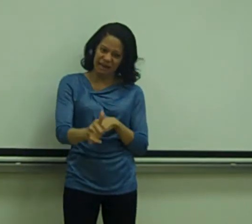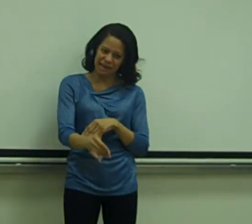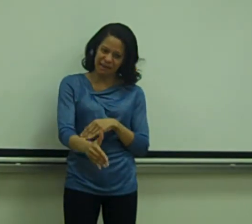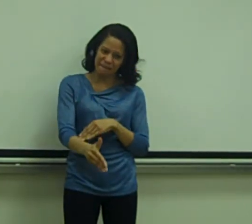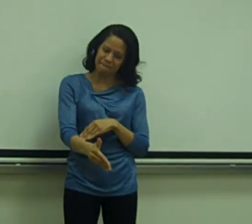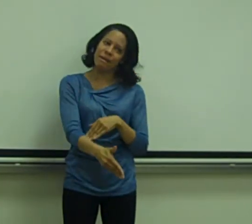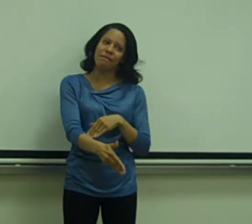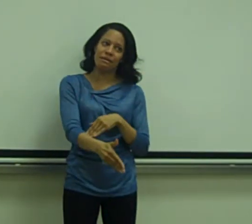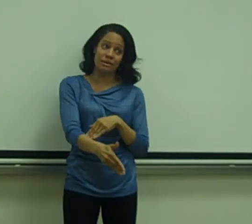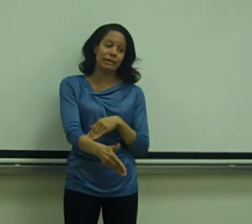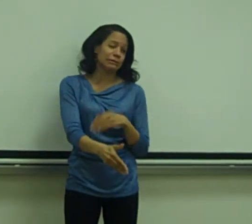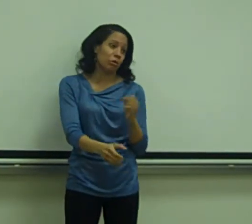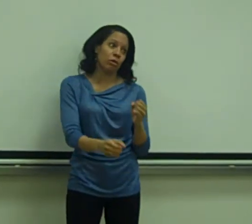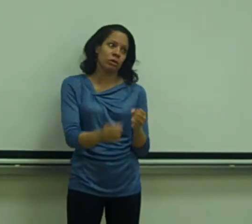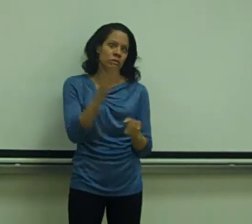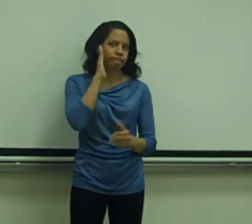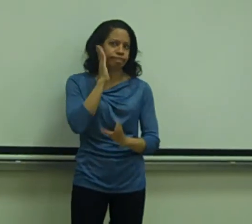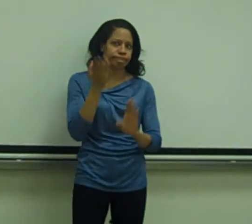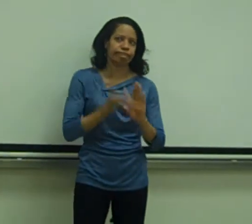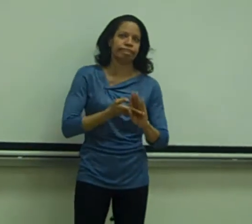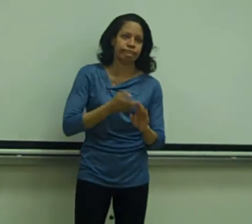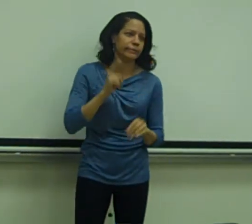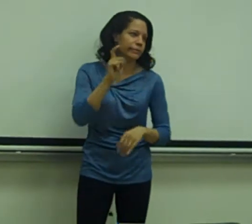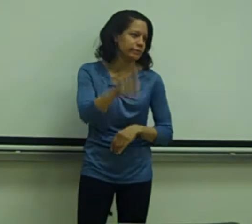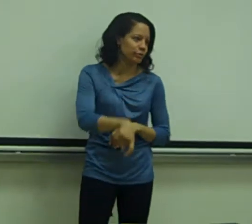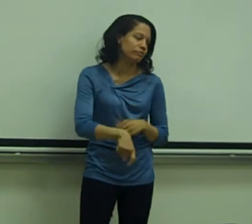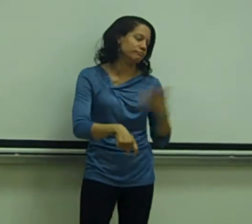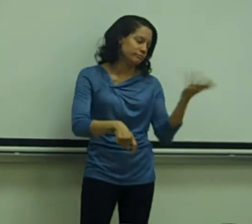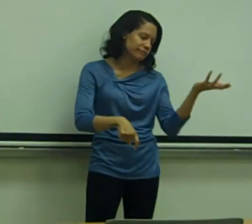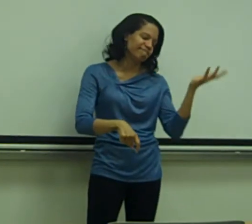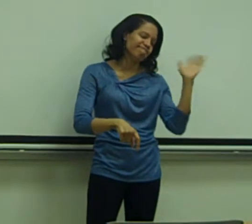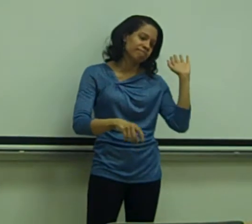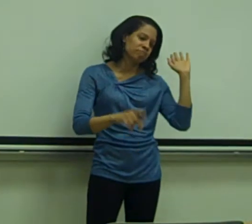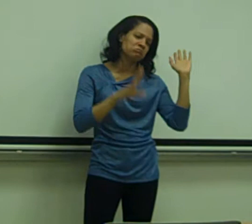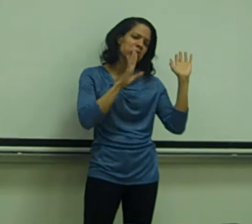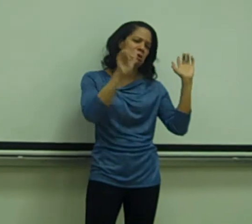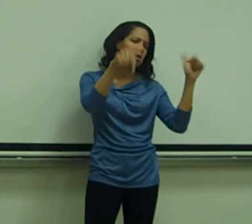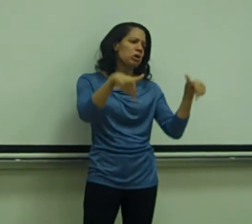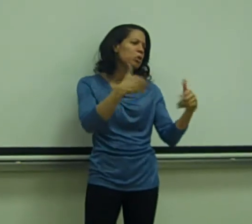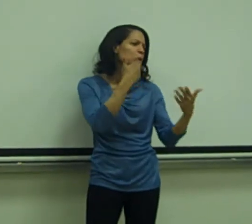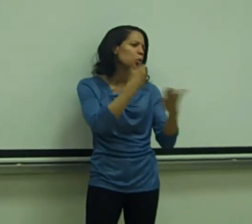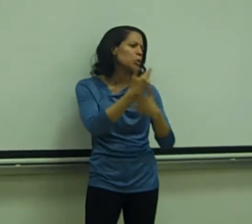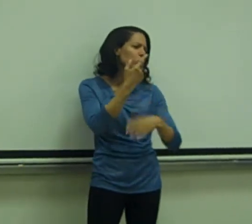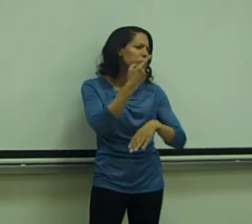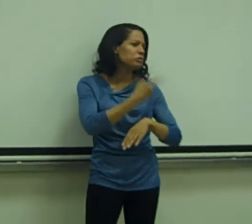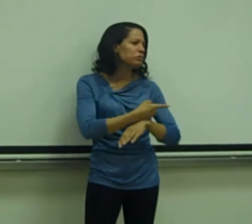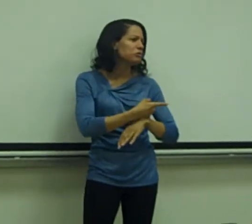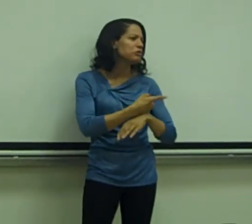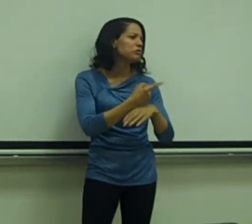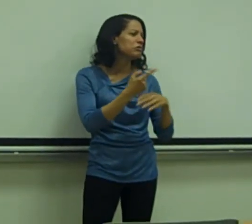So I will talk to you later. I hope you guys have a good day,